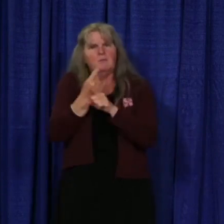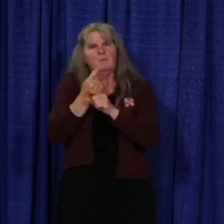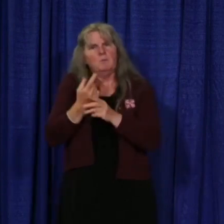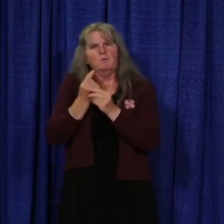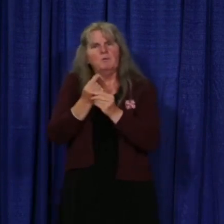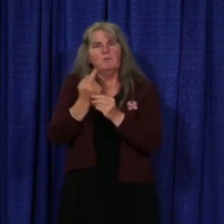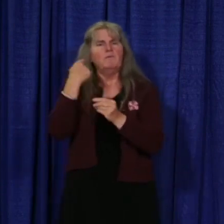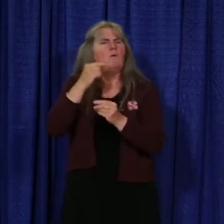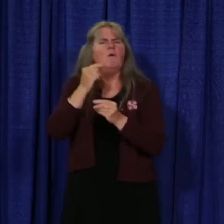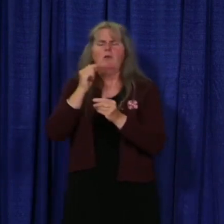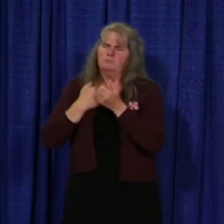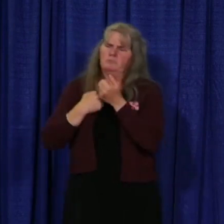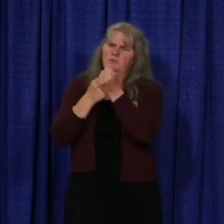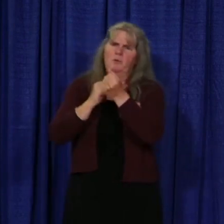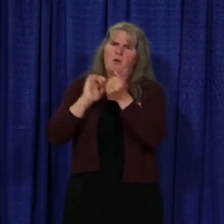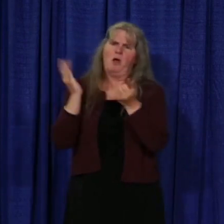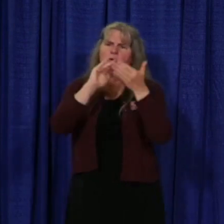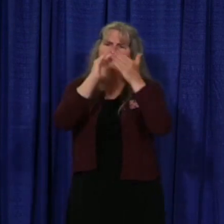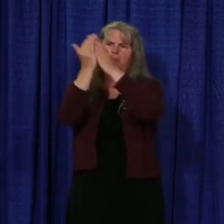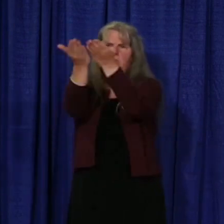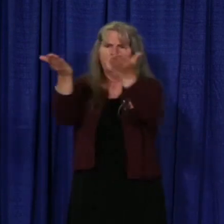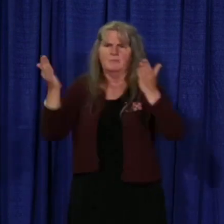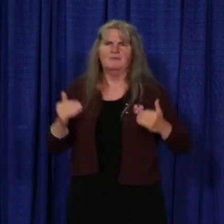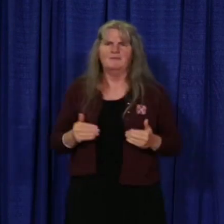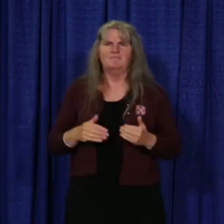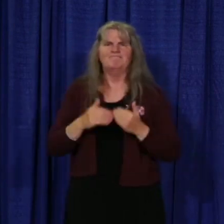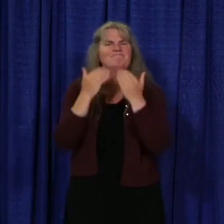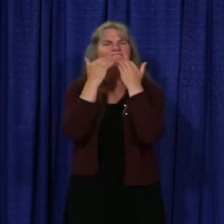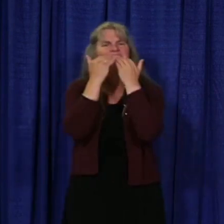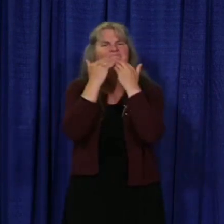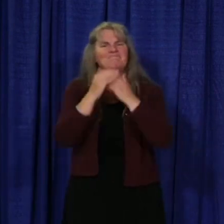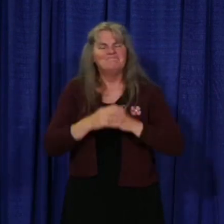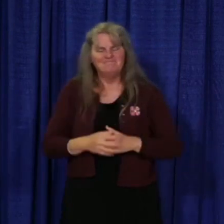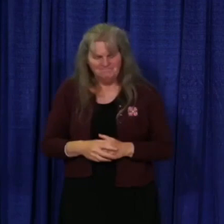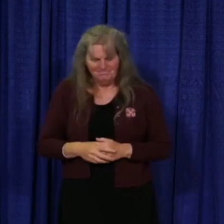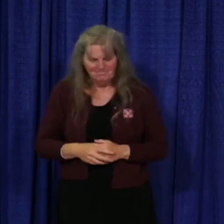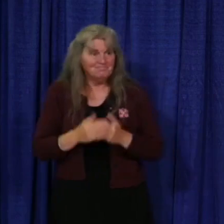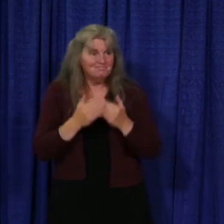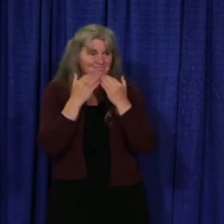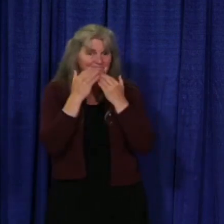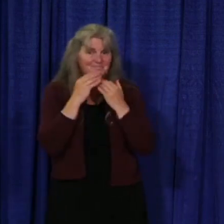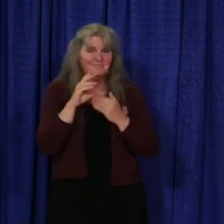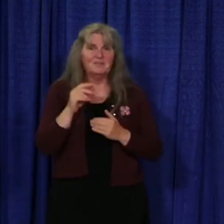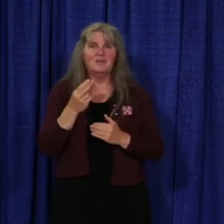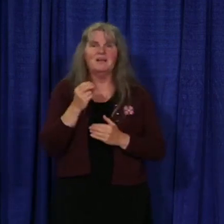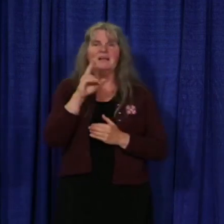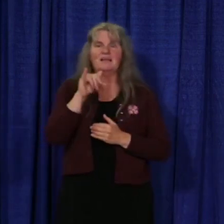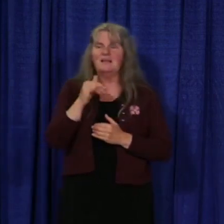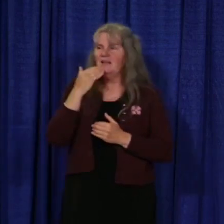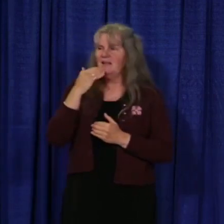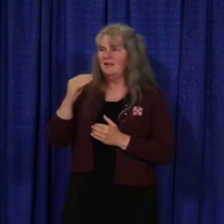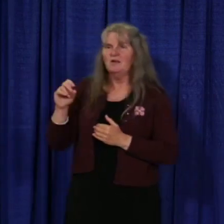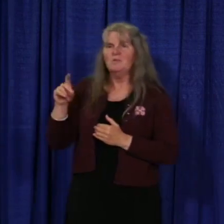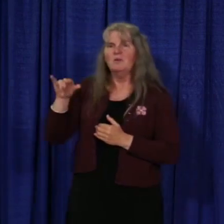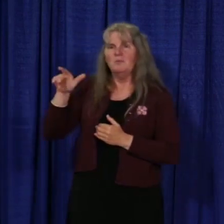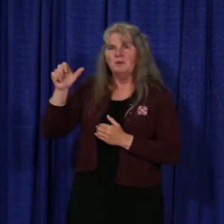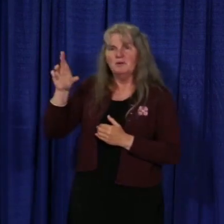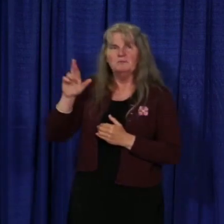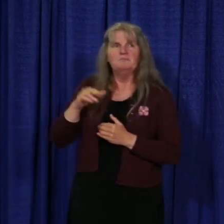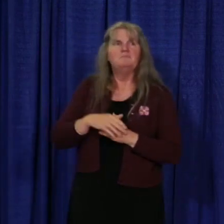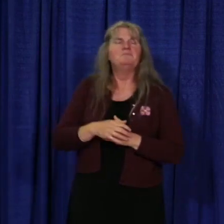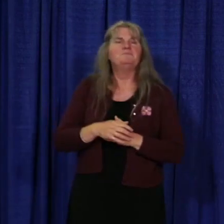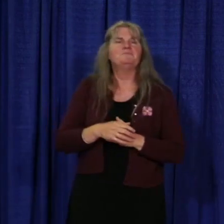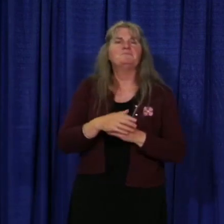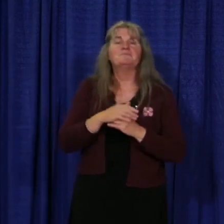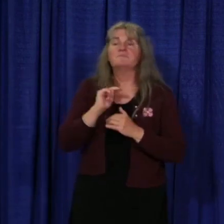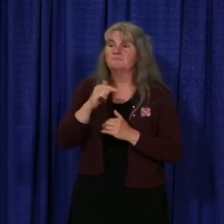community. Thank you. Merci. Merci, Joe. Thank you, Dr. Hanley. Thank you, Premier Silver. We'll now go to the phone lines, and